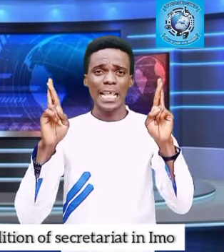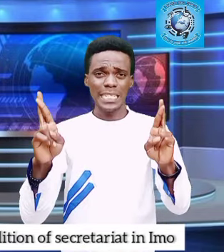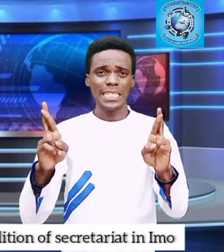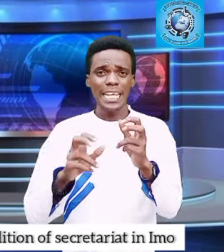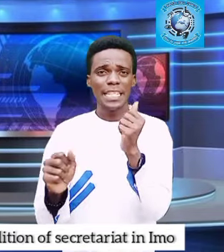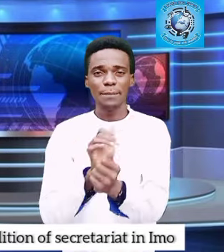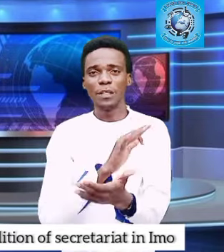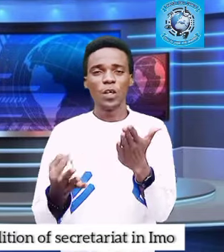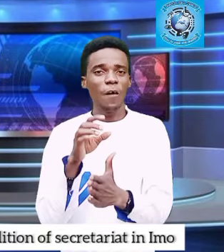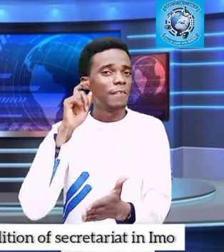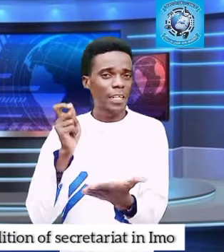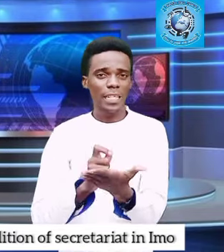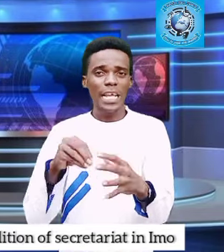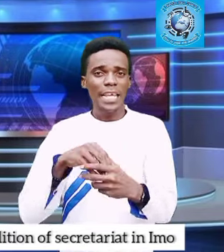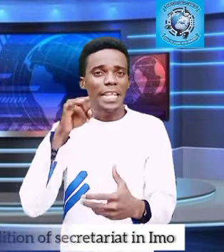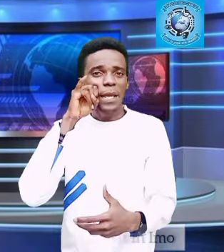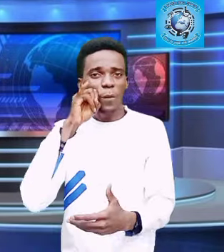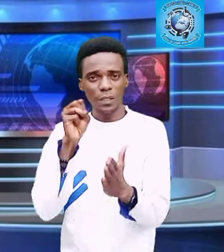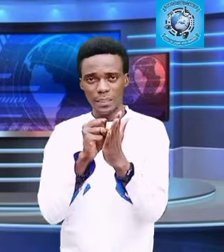of secretariat in Imo State.